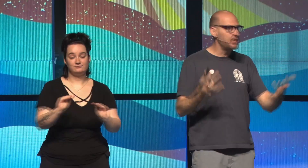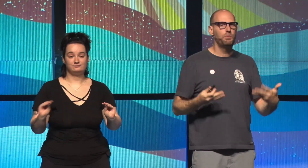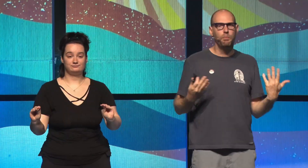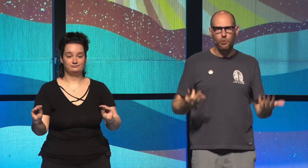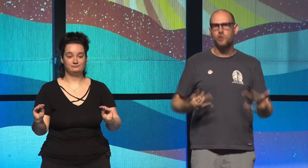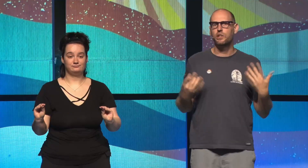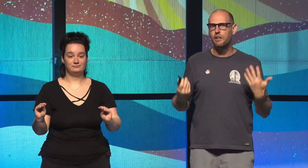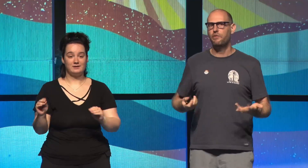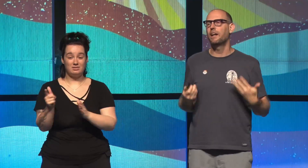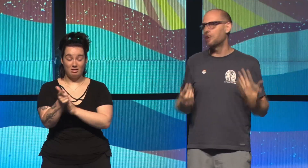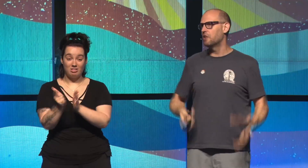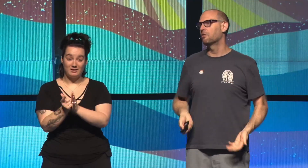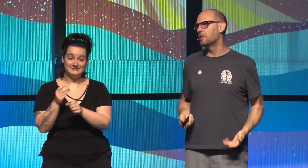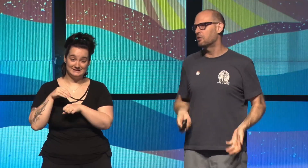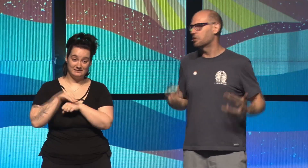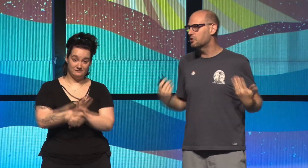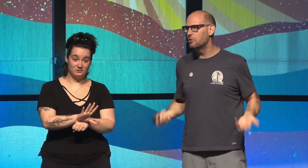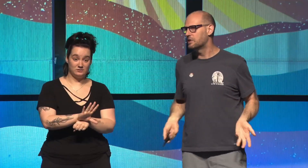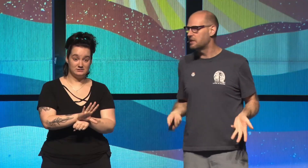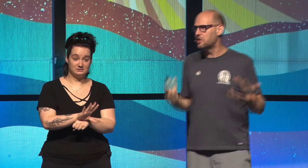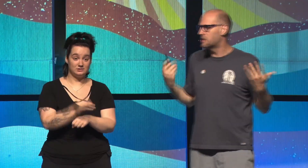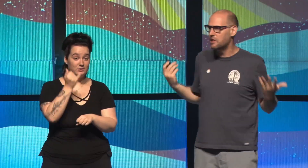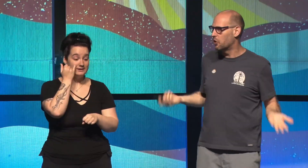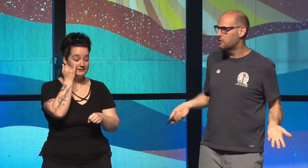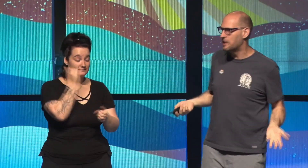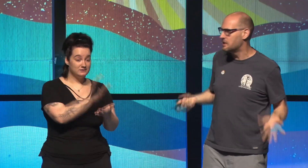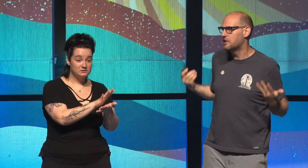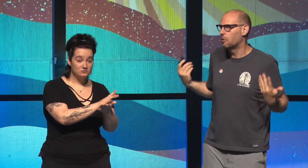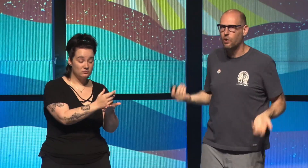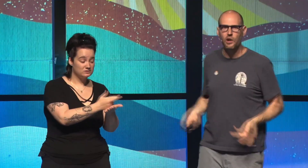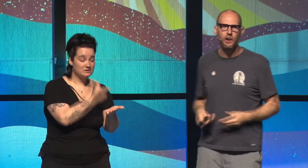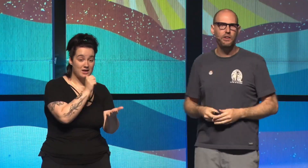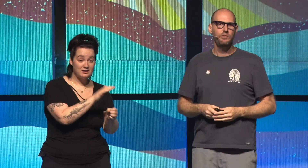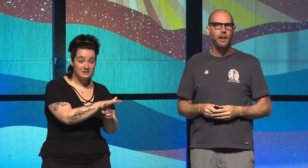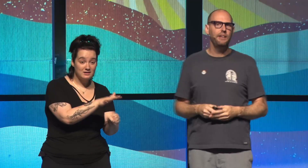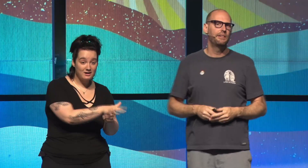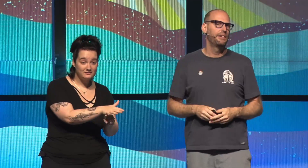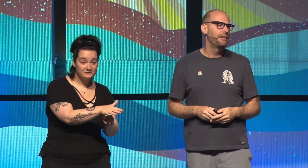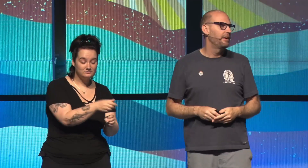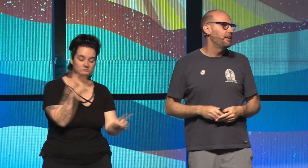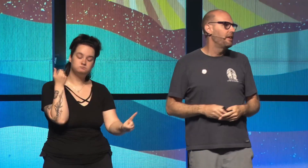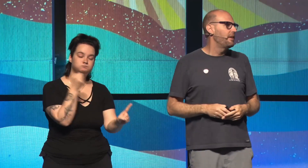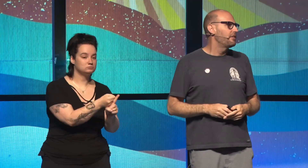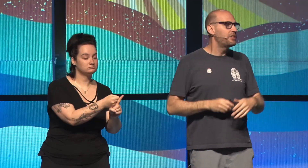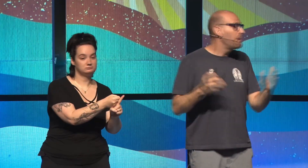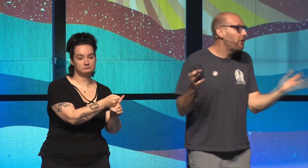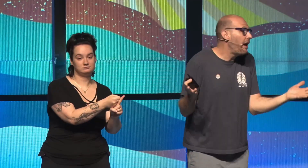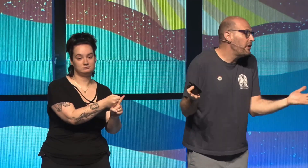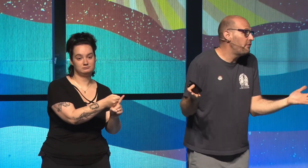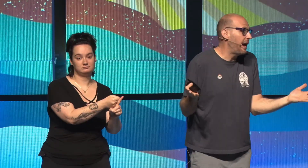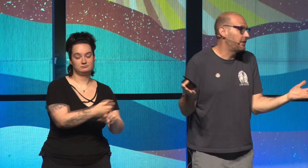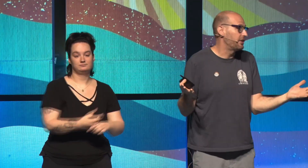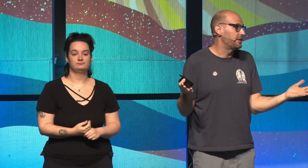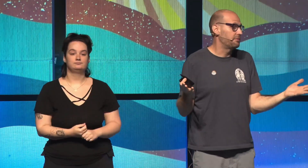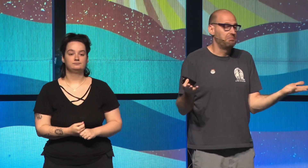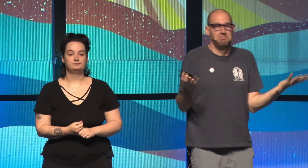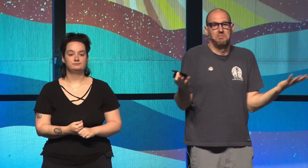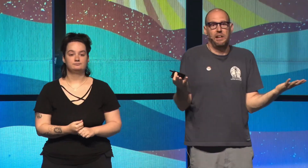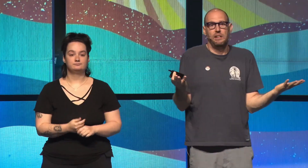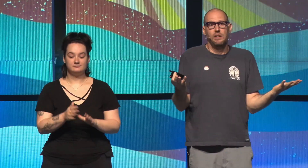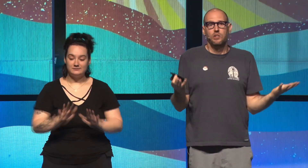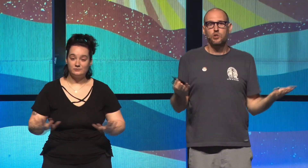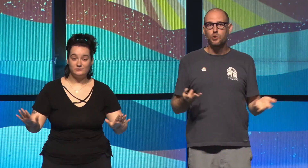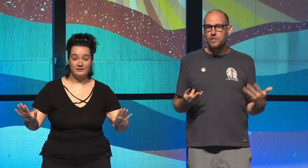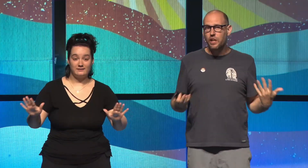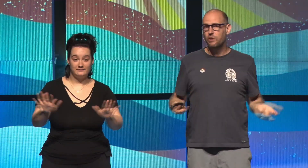often disproportionately affect under-resourced schools. Is it just that those kids need to work harder, right? There's demographic factors,